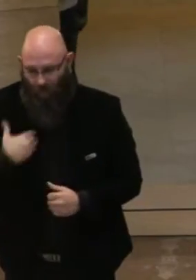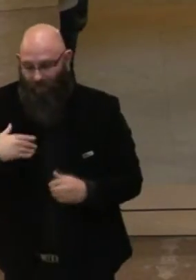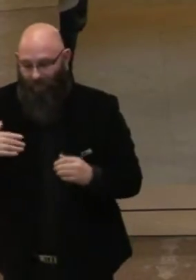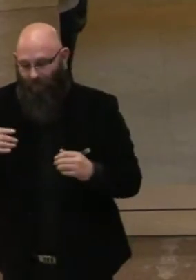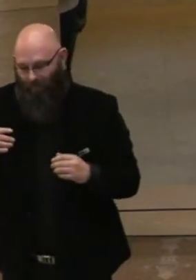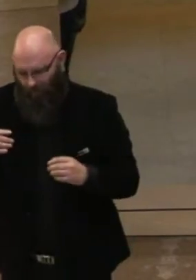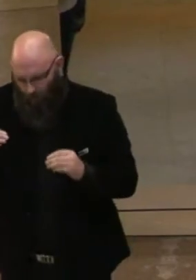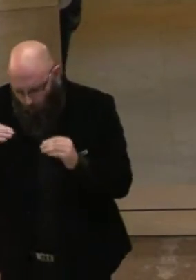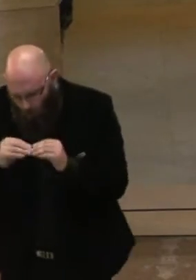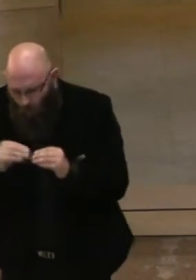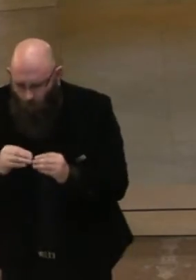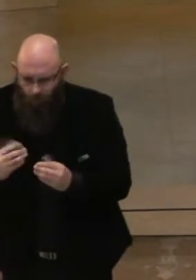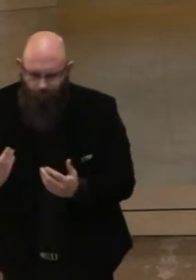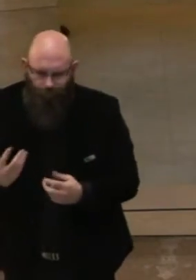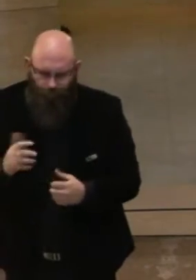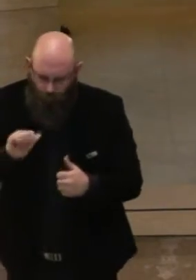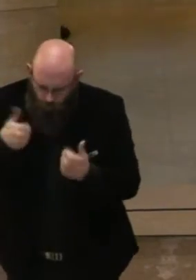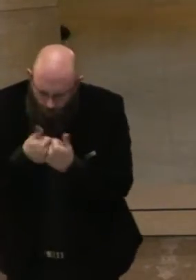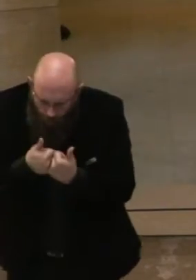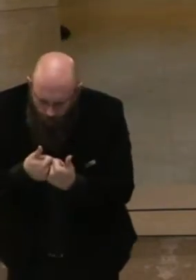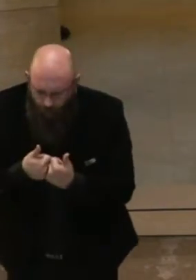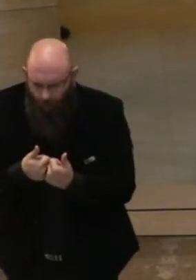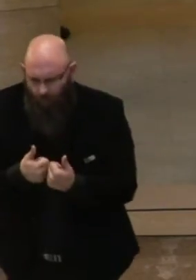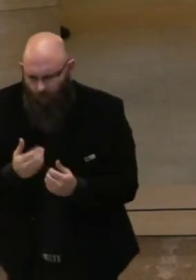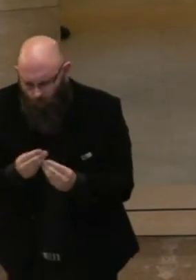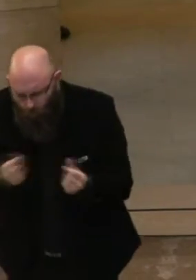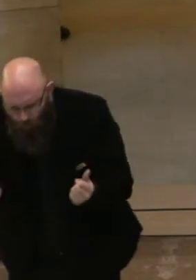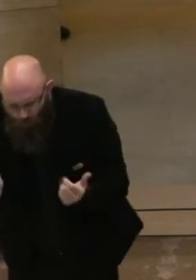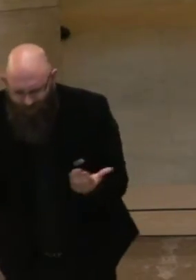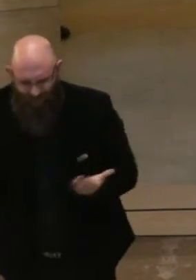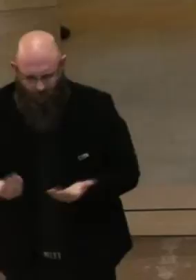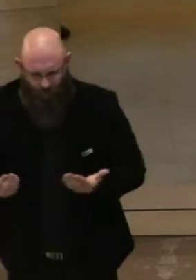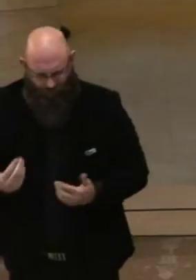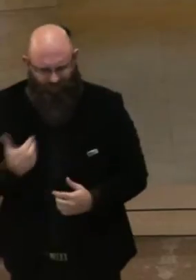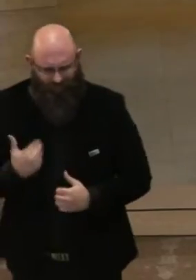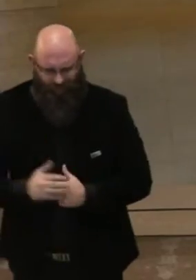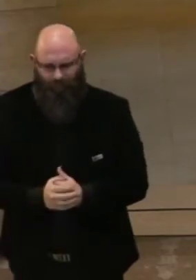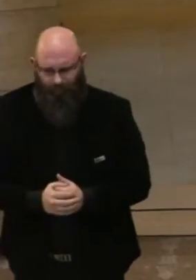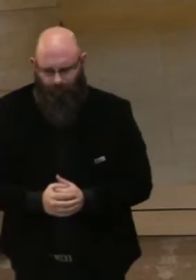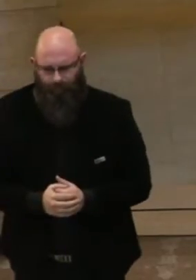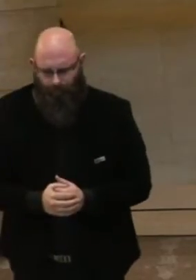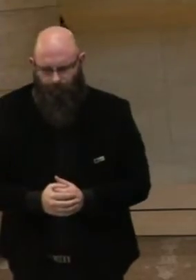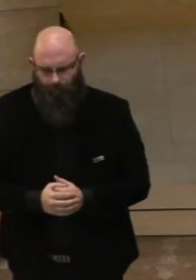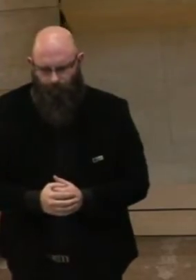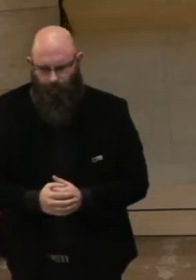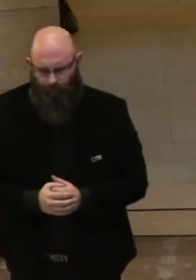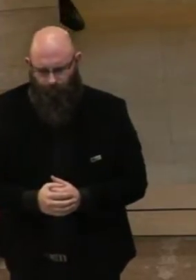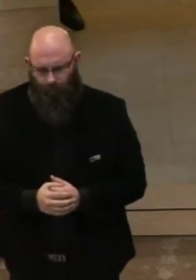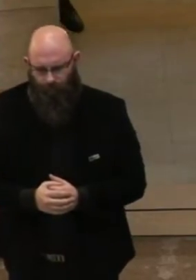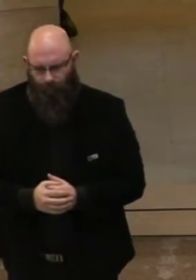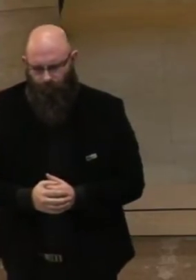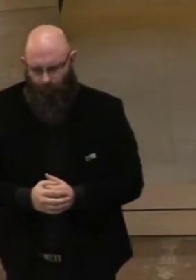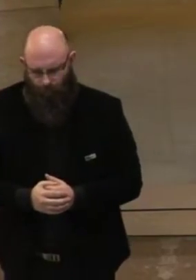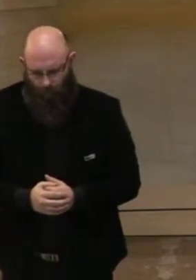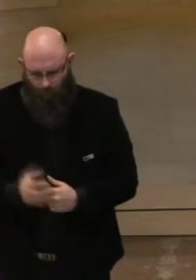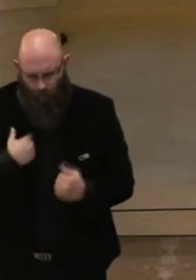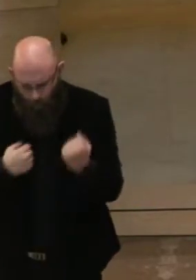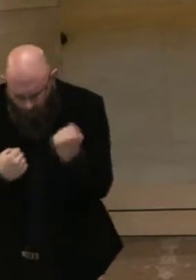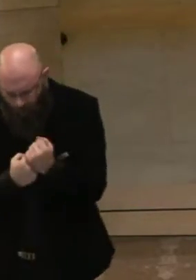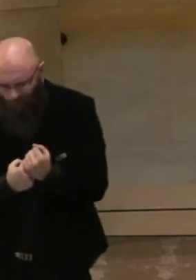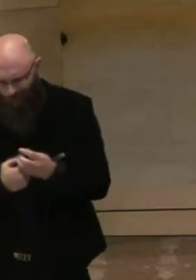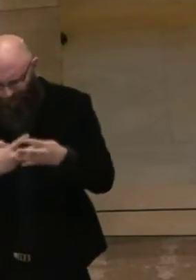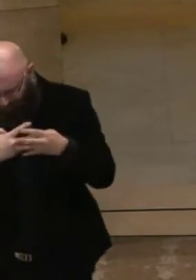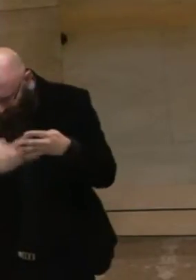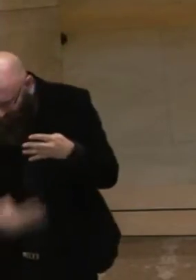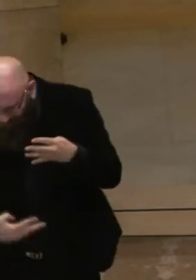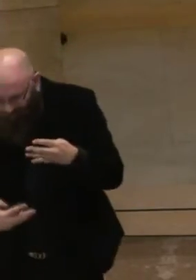I support campaign finance reform and citizen-owned elections. I support single-payer health